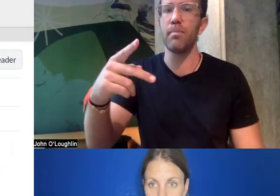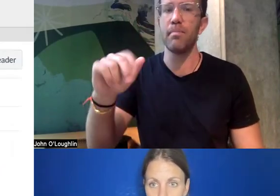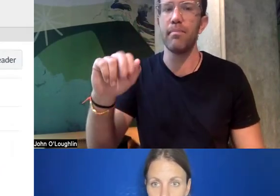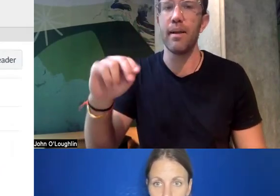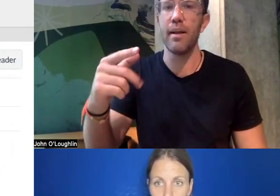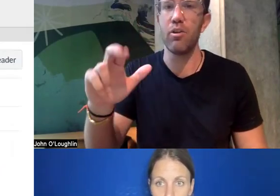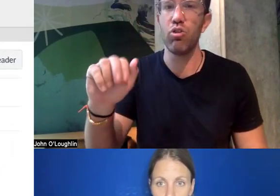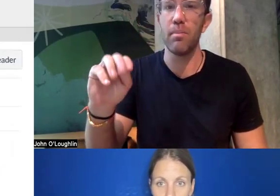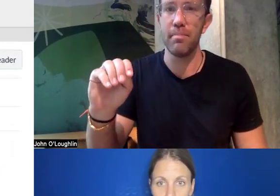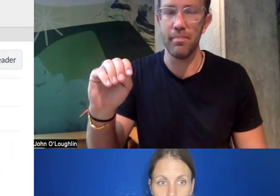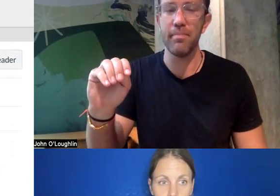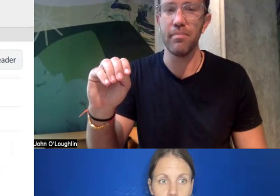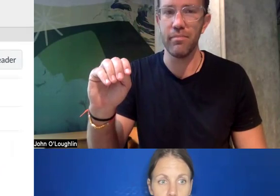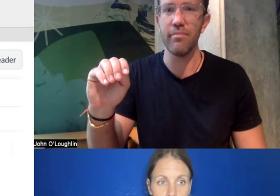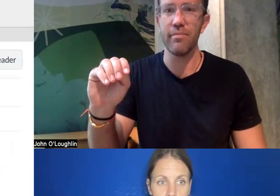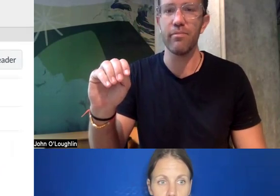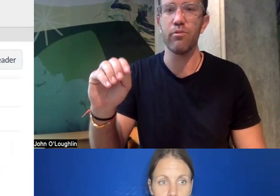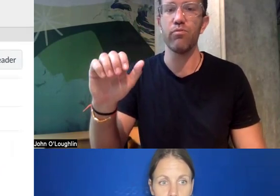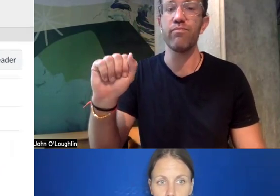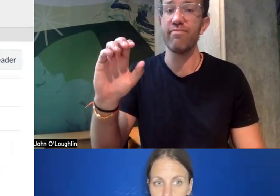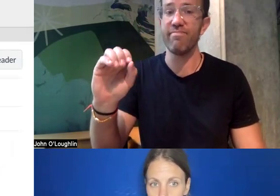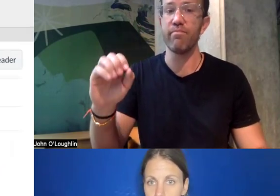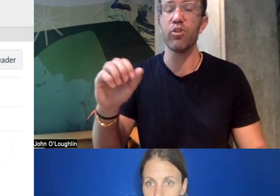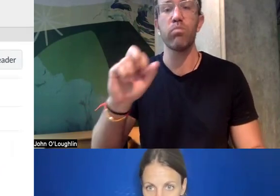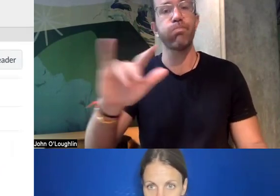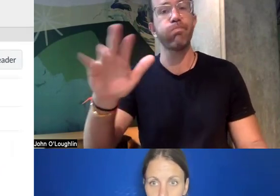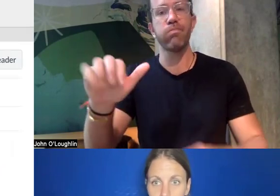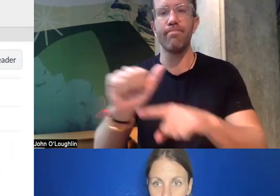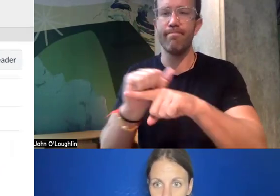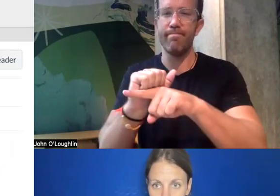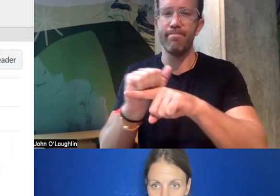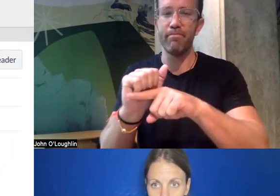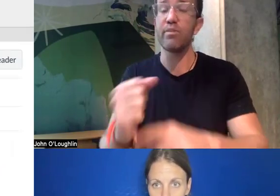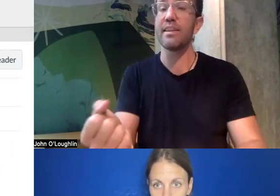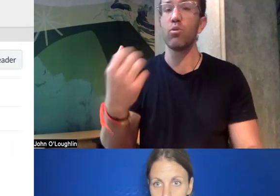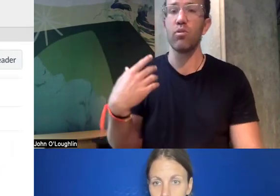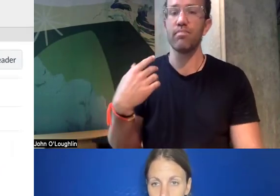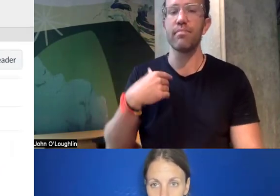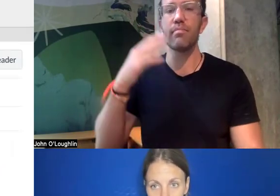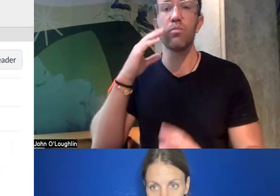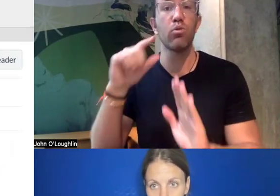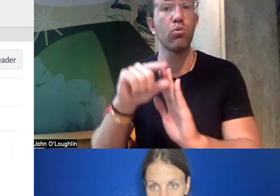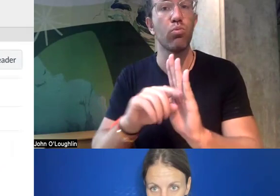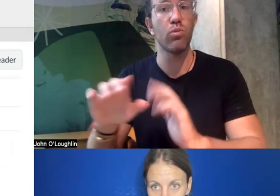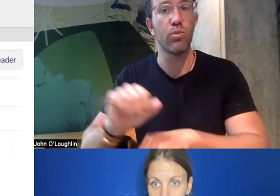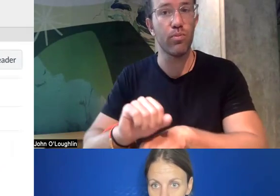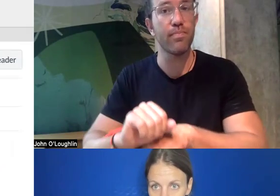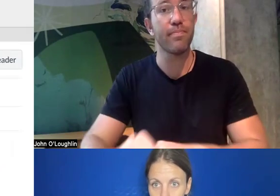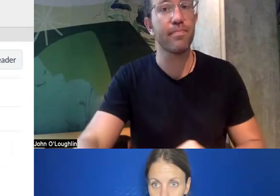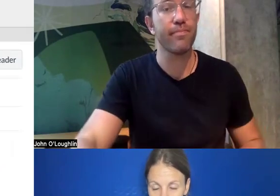Yes. You would have to finger spell the pangrams. So you finger spell those just to